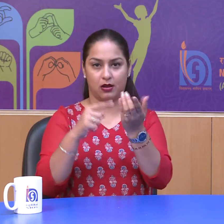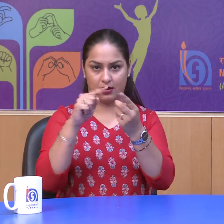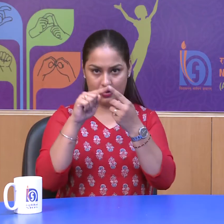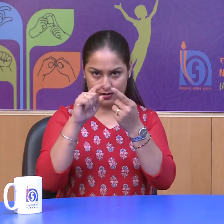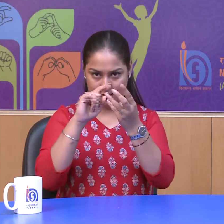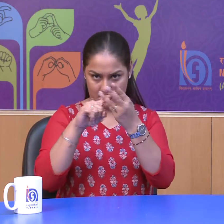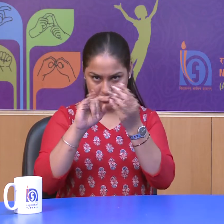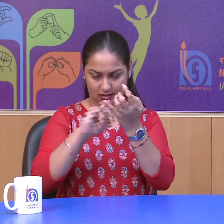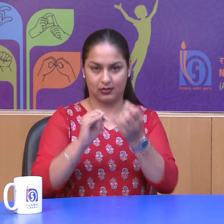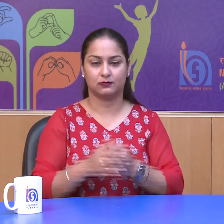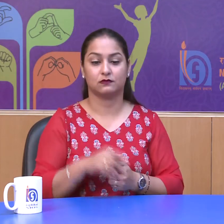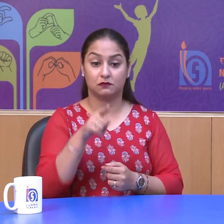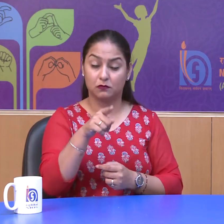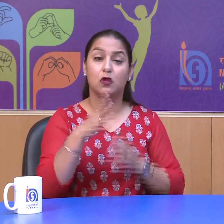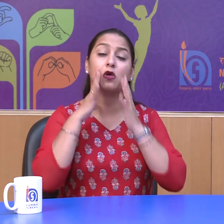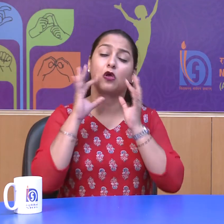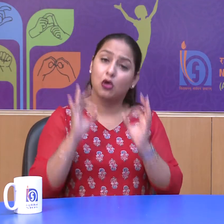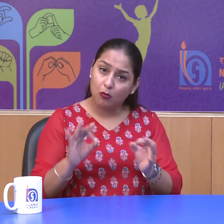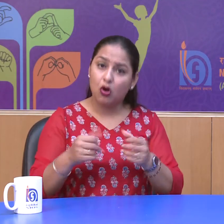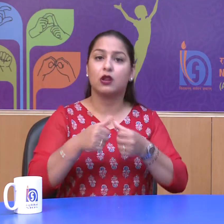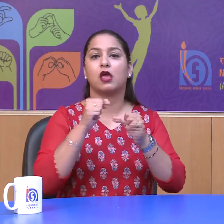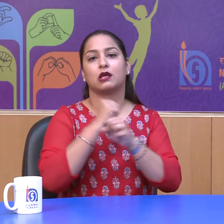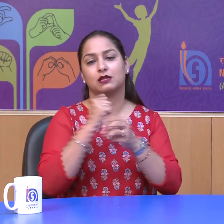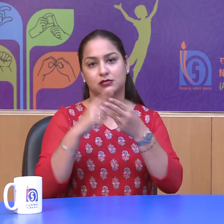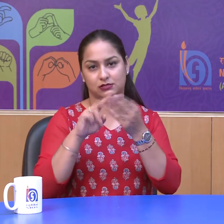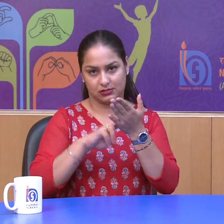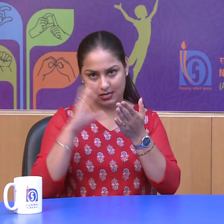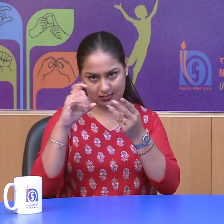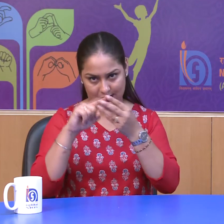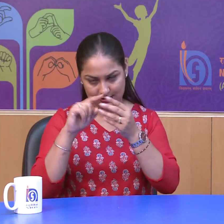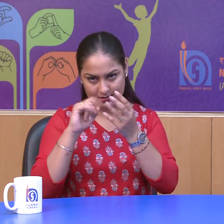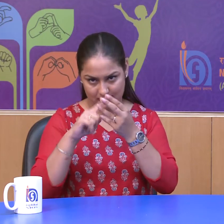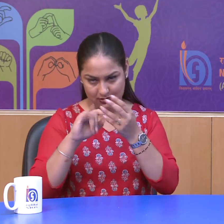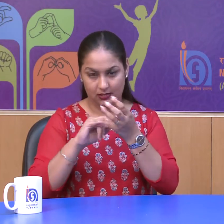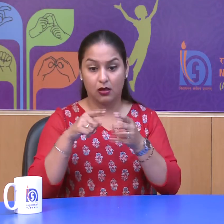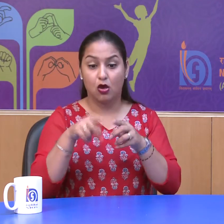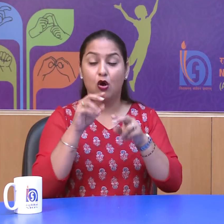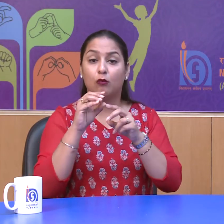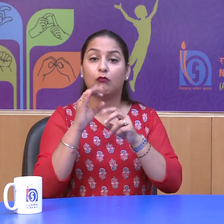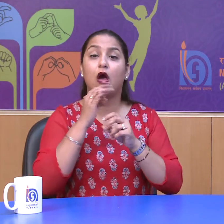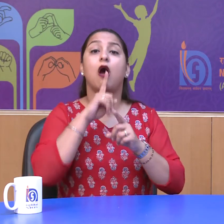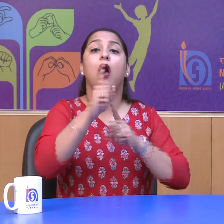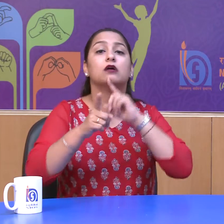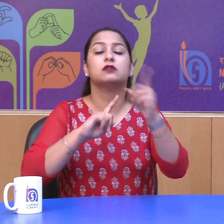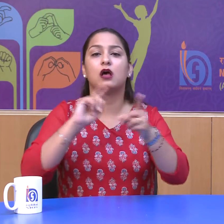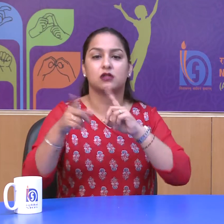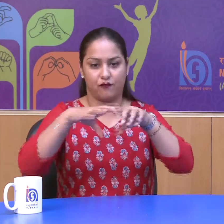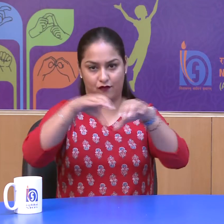constitute an important agency for the opinion formation. As you also may